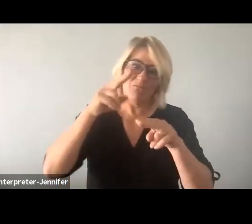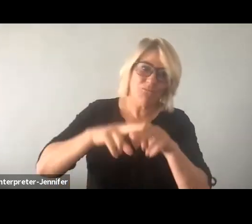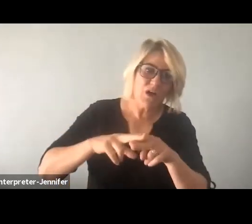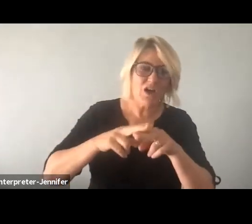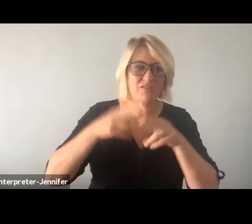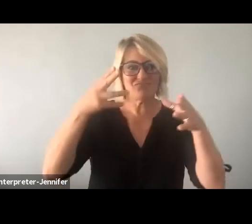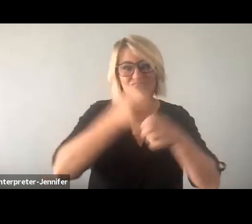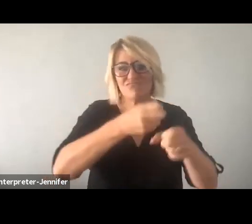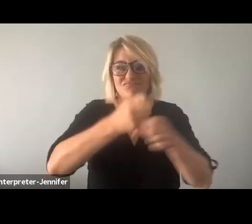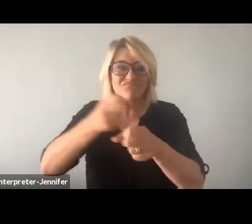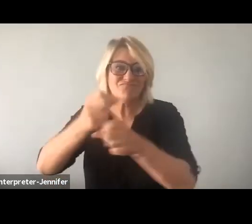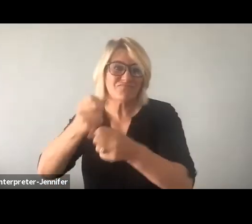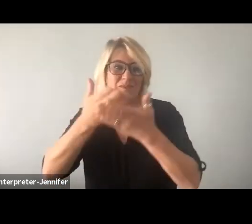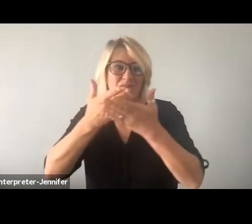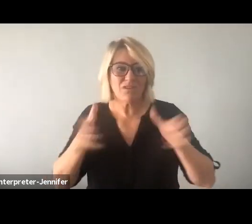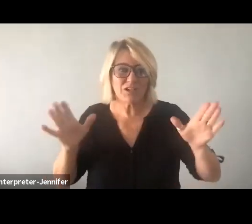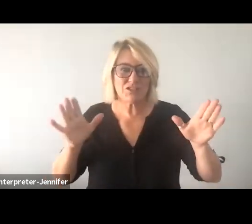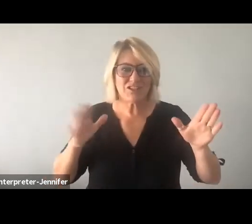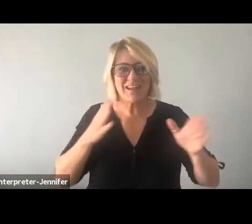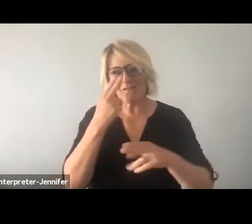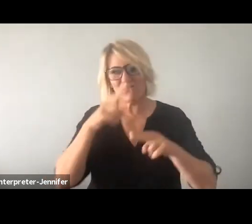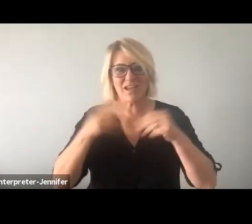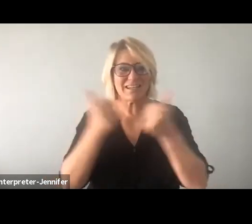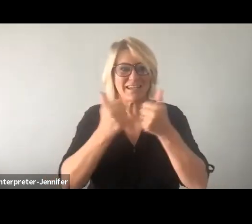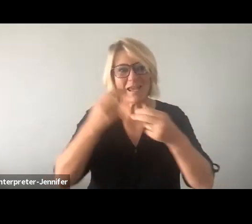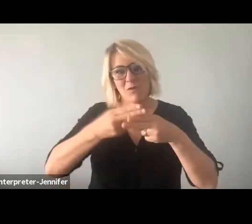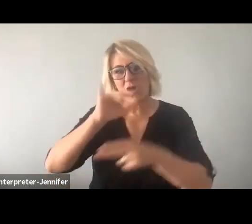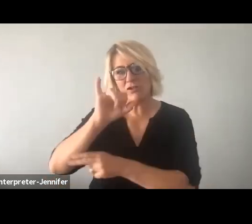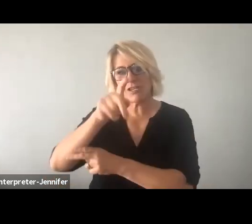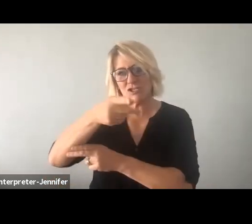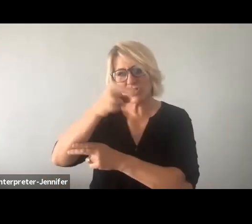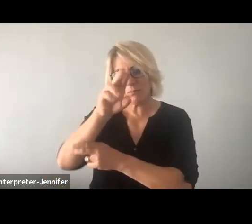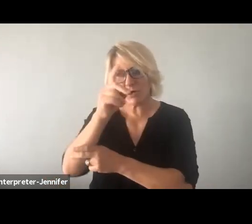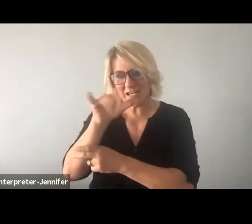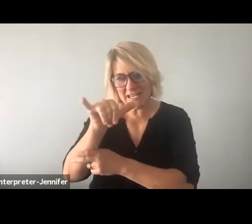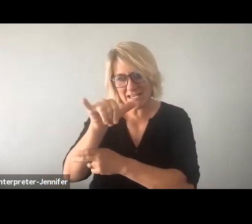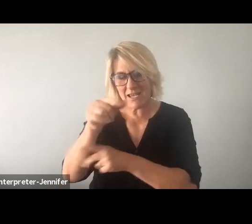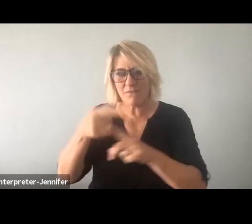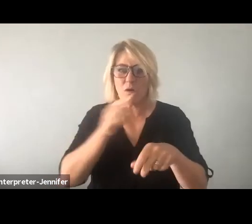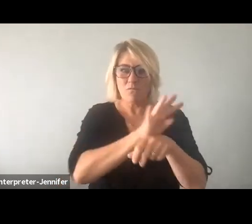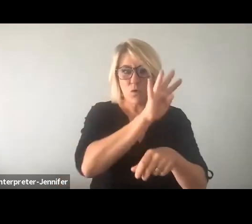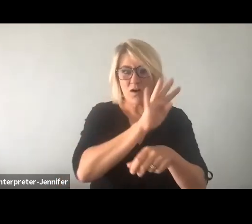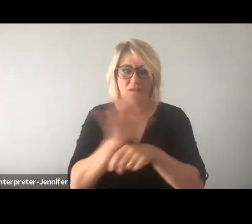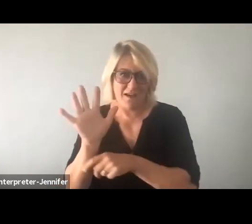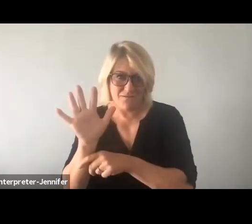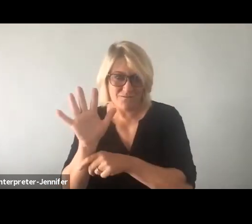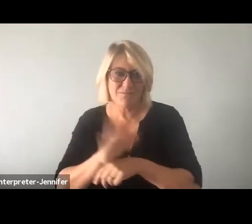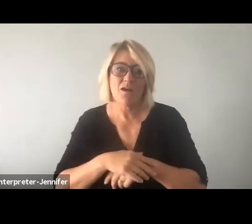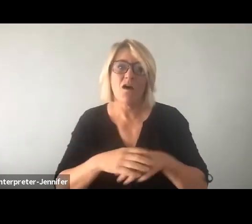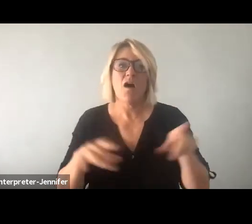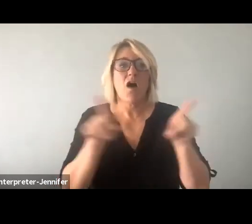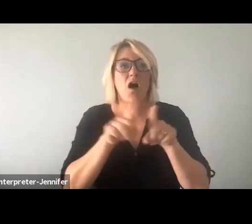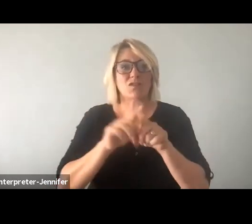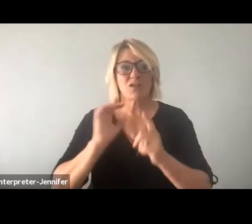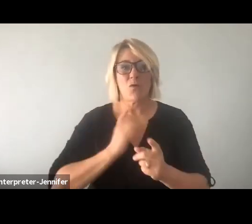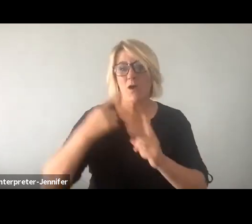up and a fun Jeopardy game from 4 p.m. Eastern to 5 p.m. Eastern. Also check out our